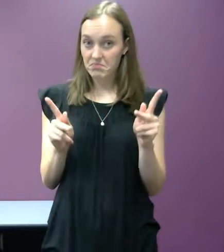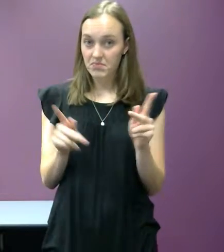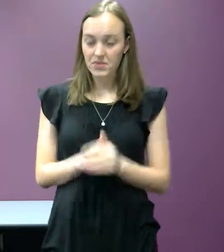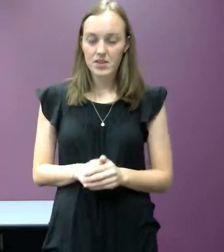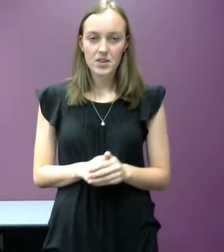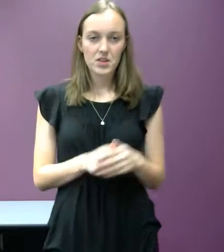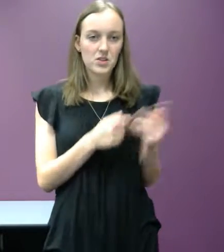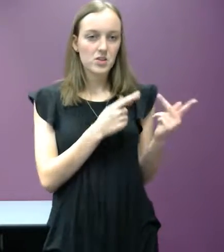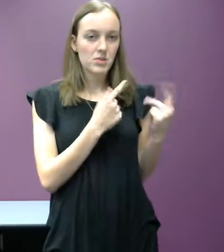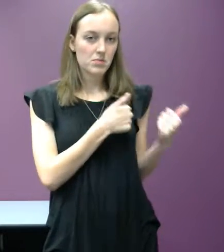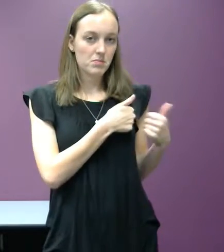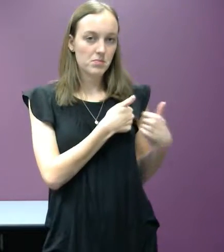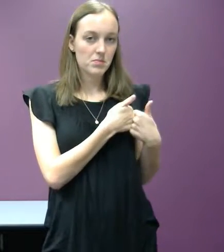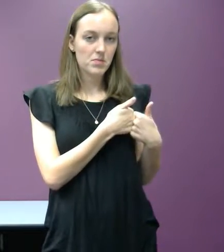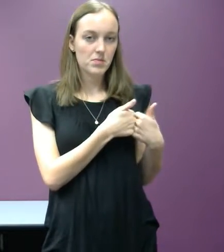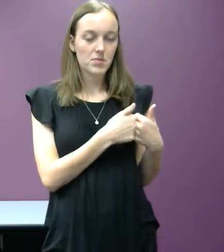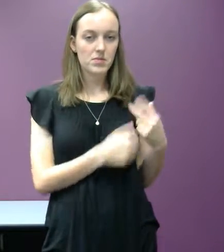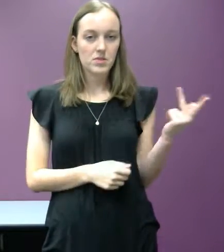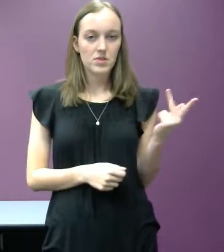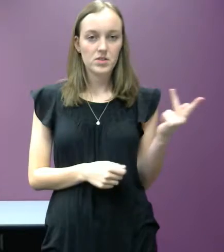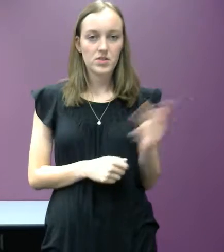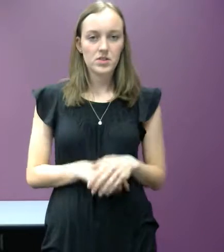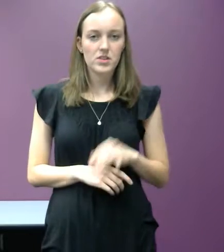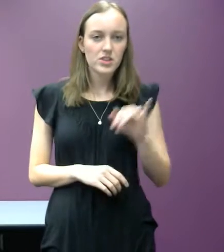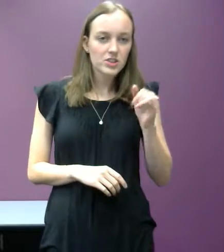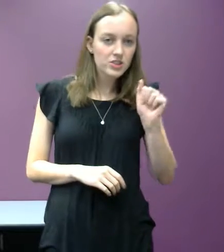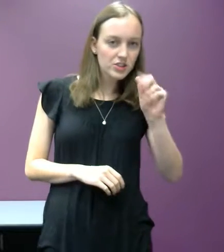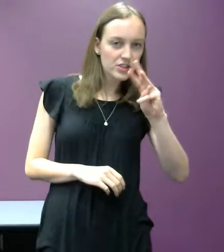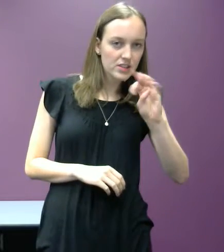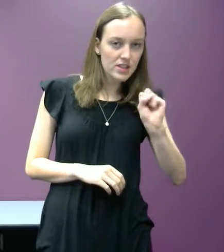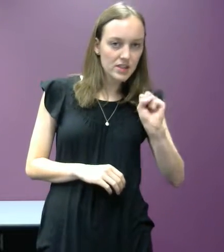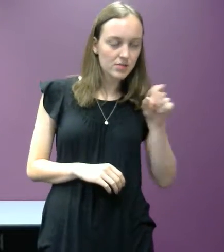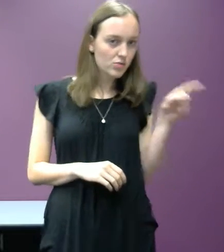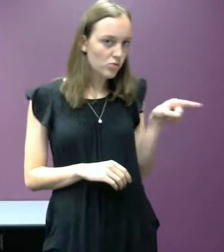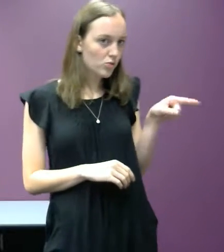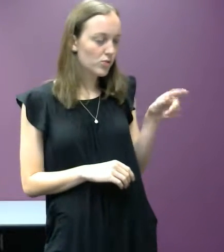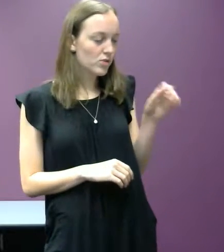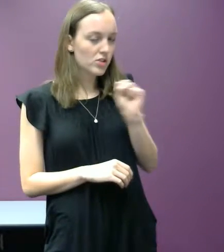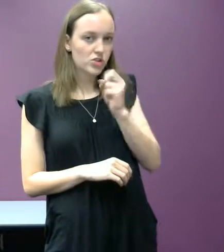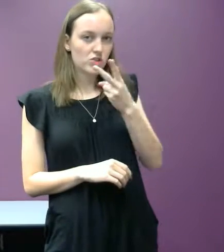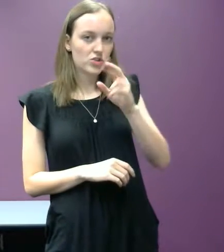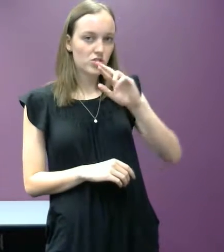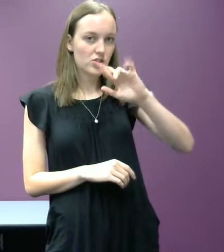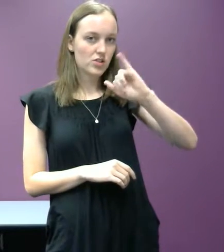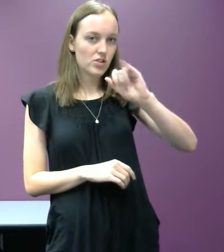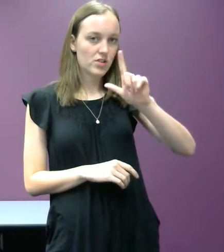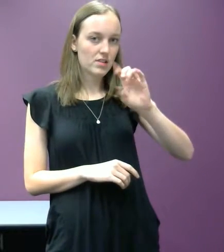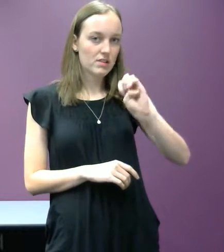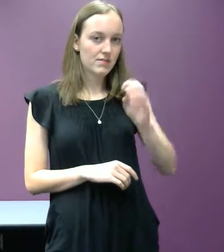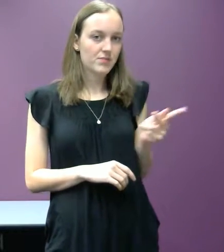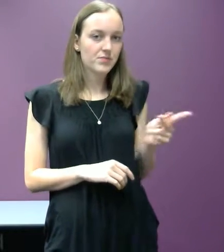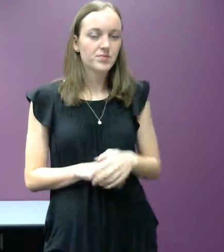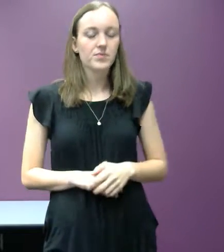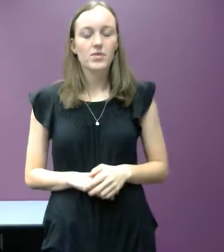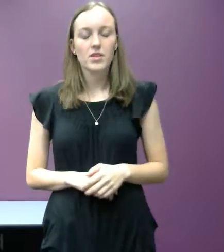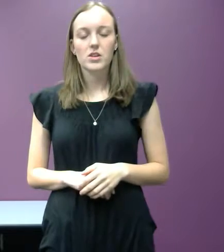partners, James, make sure you're working with Shirley, and with our partners, then we will be going ahead and doing that